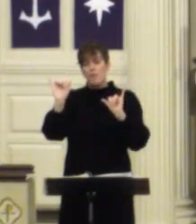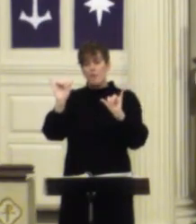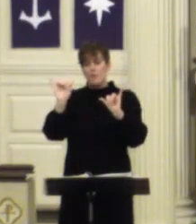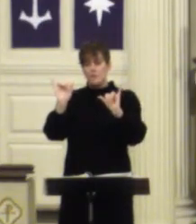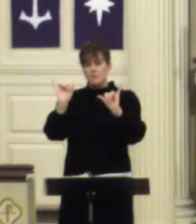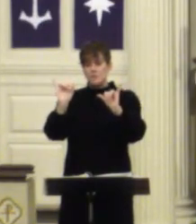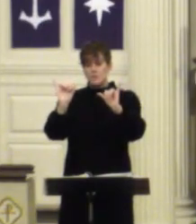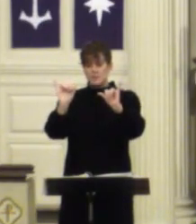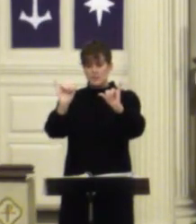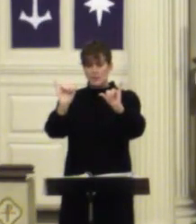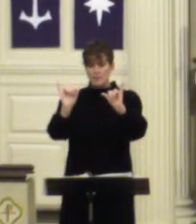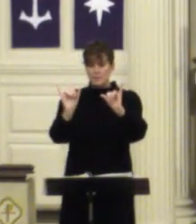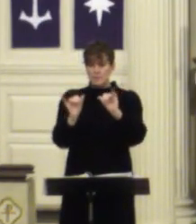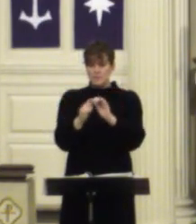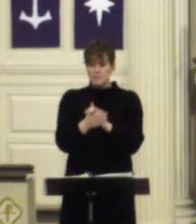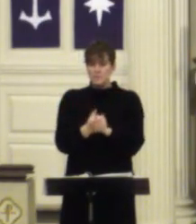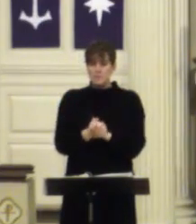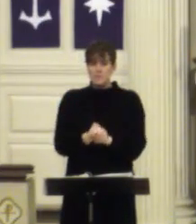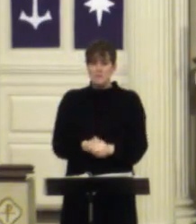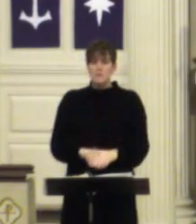forever and ever.